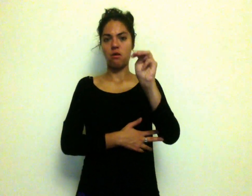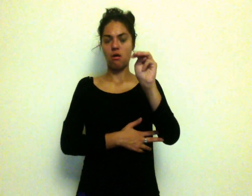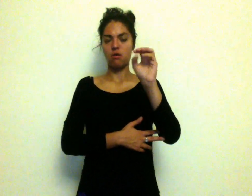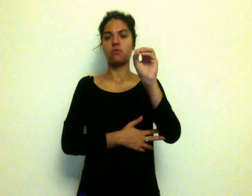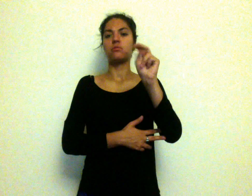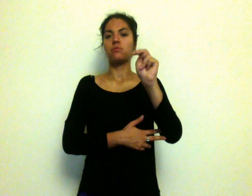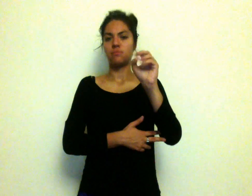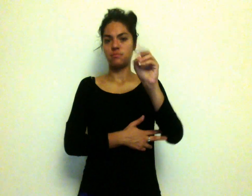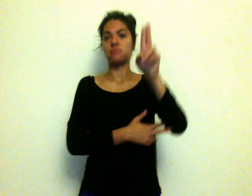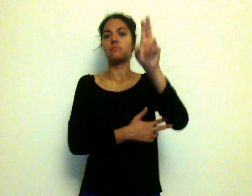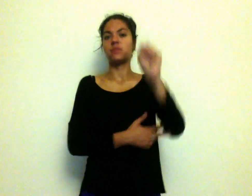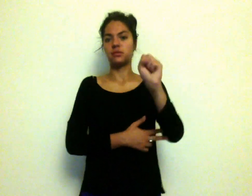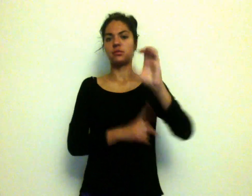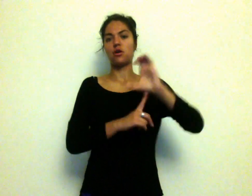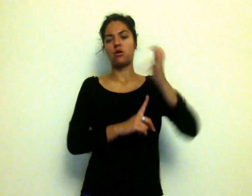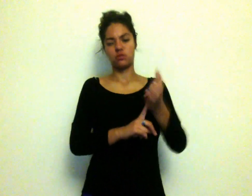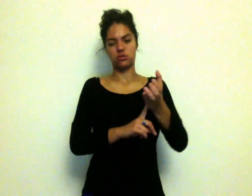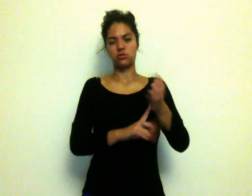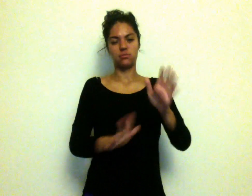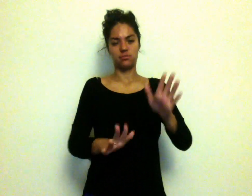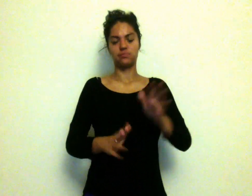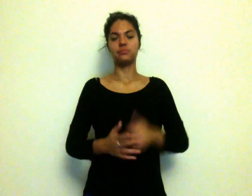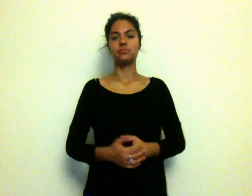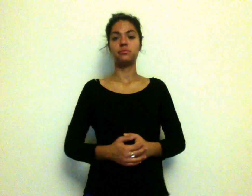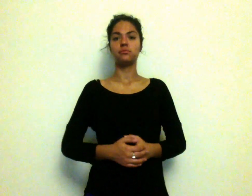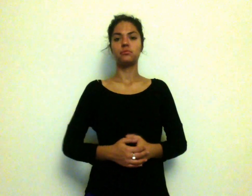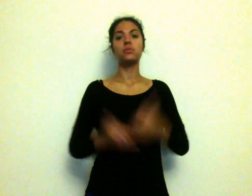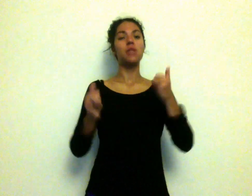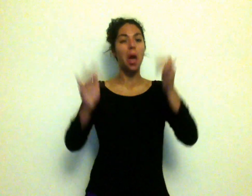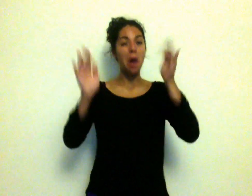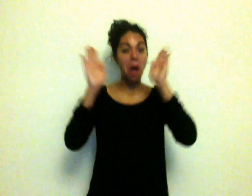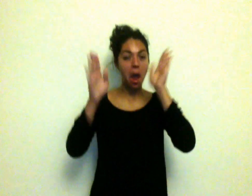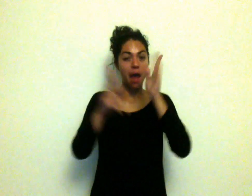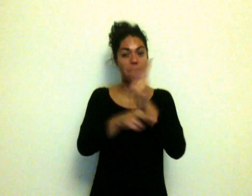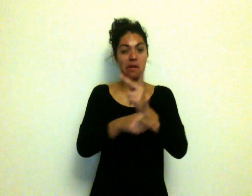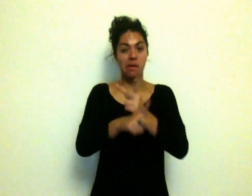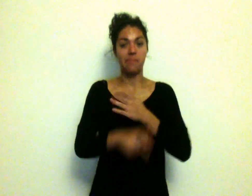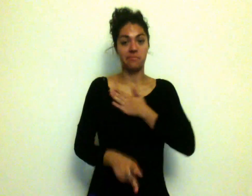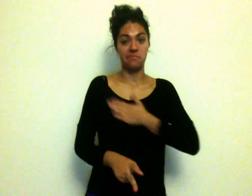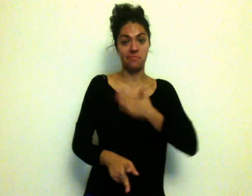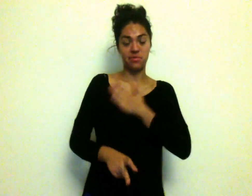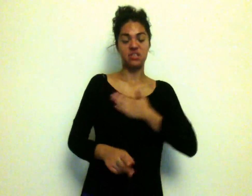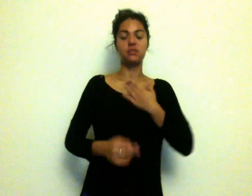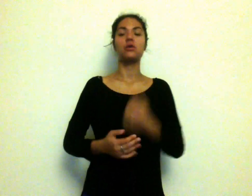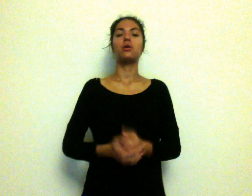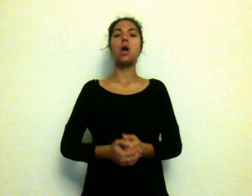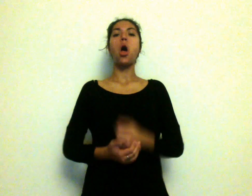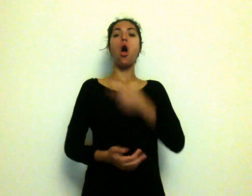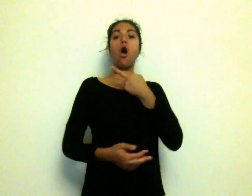please. Religion is the essence of culture. Culture is the dress of religion.